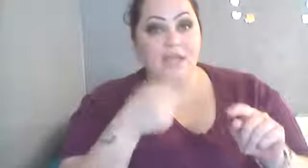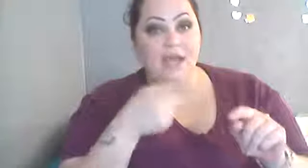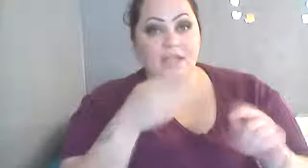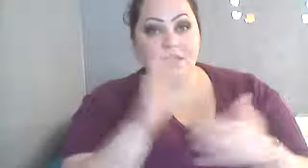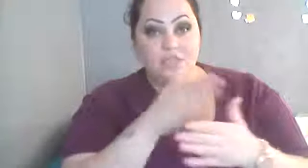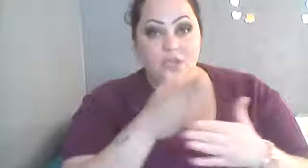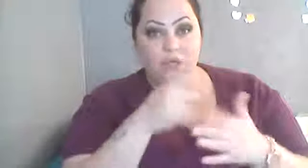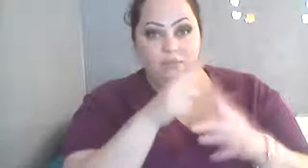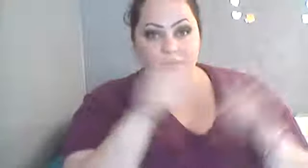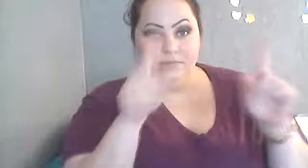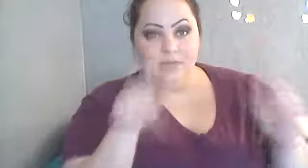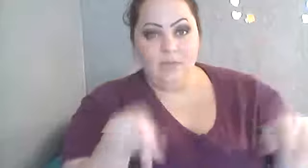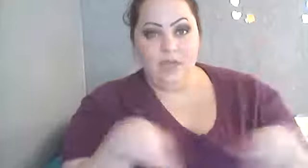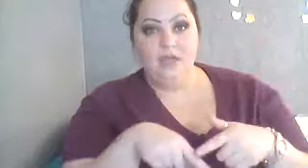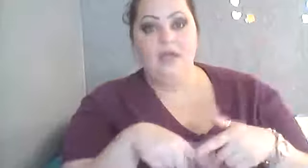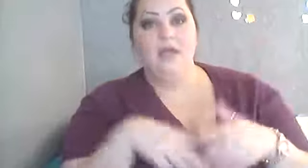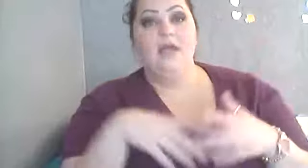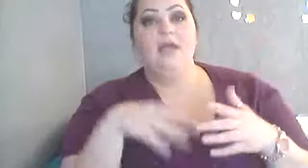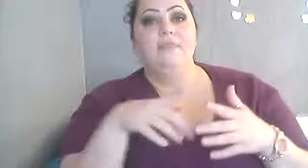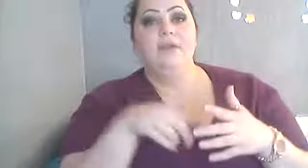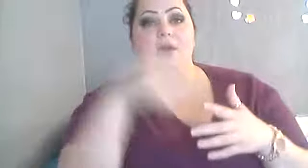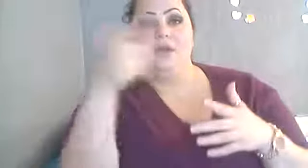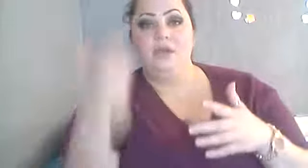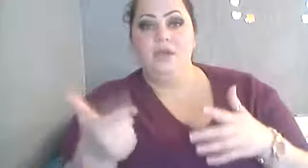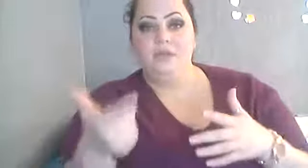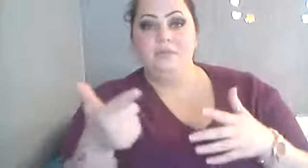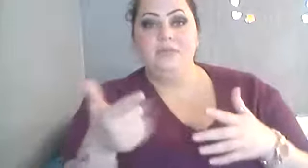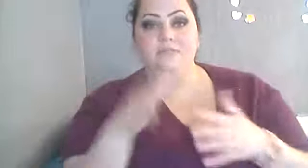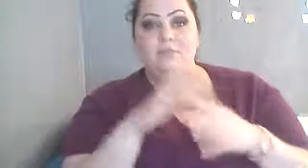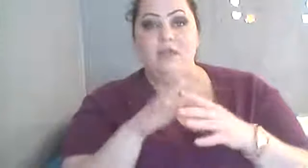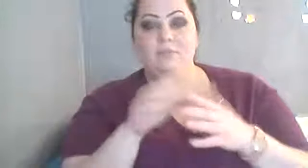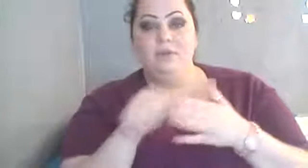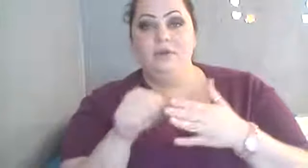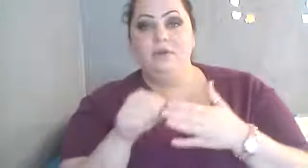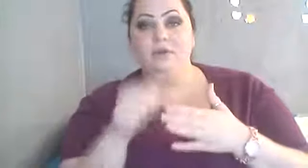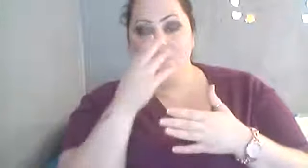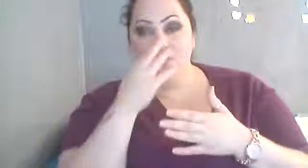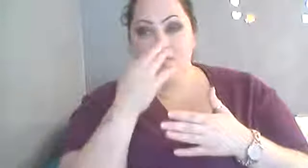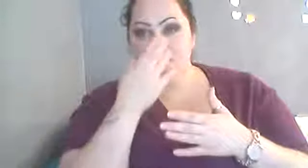looking at the song, okay, then on another piece of paper, just